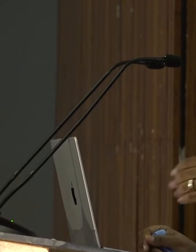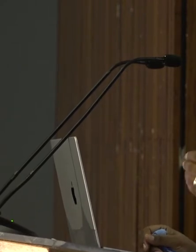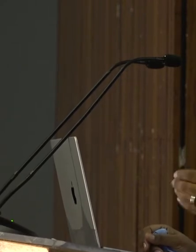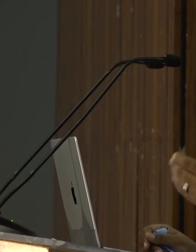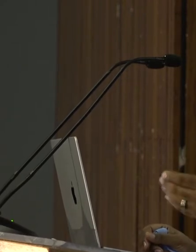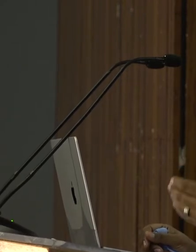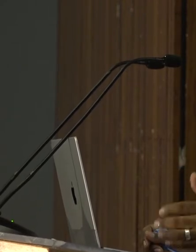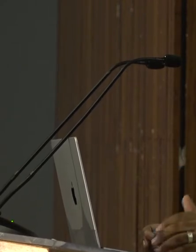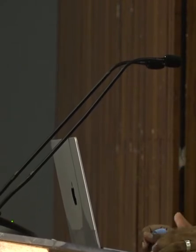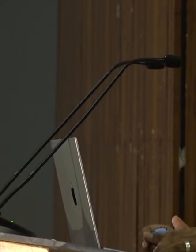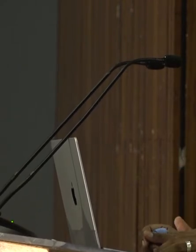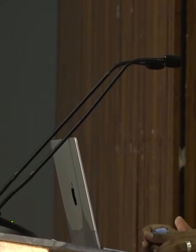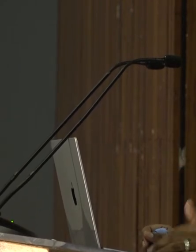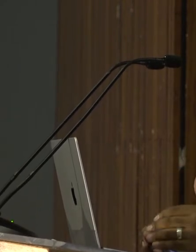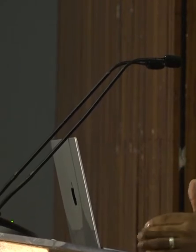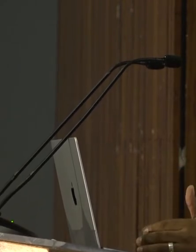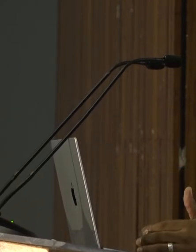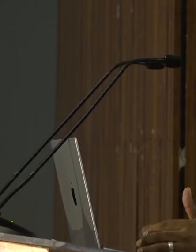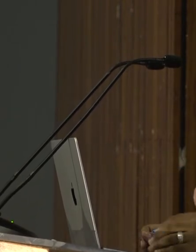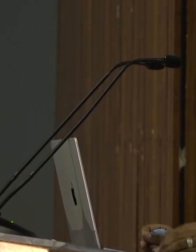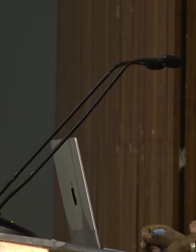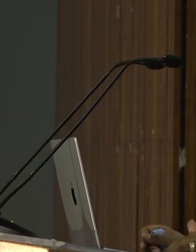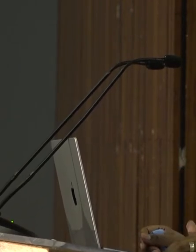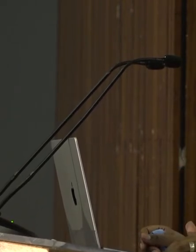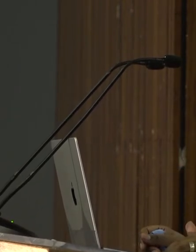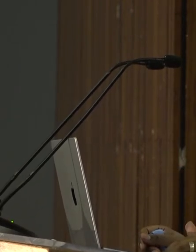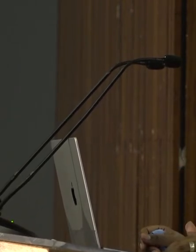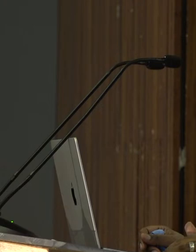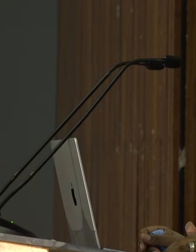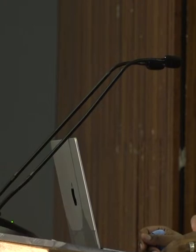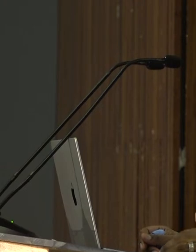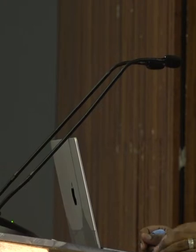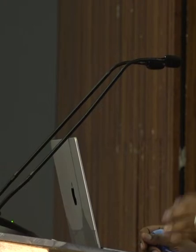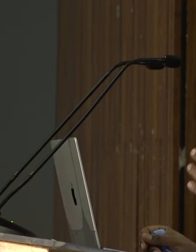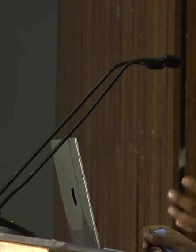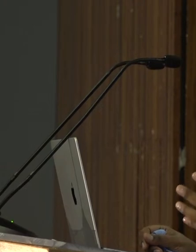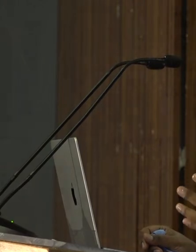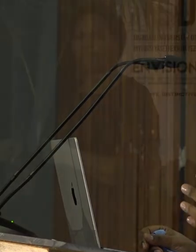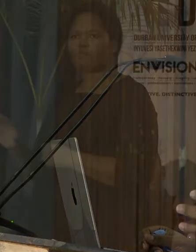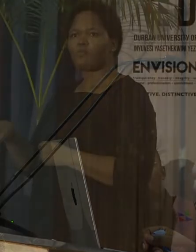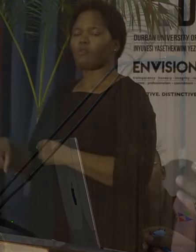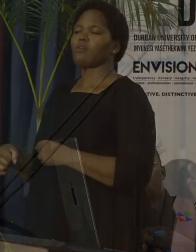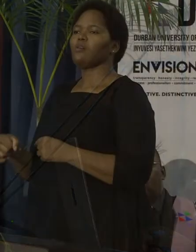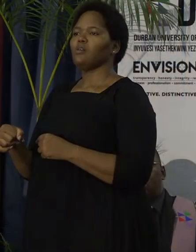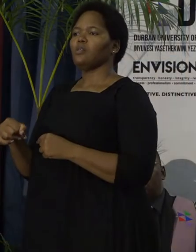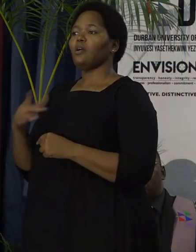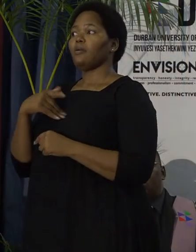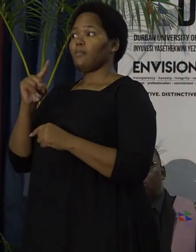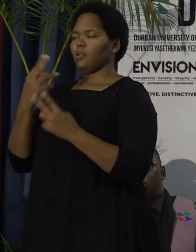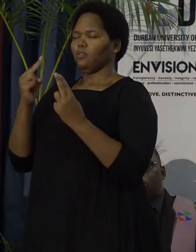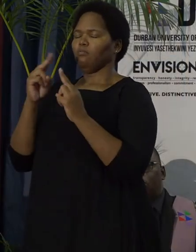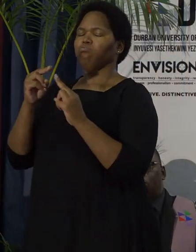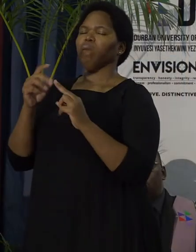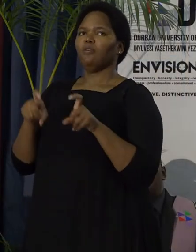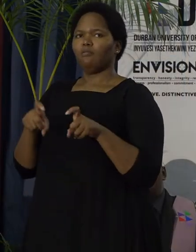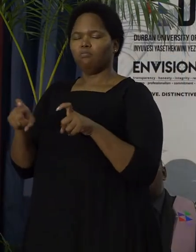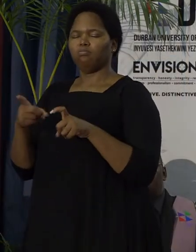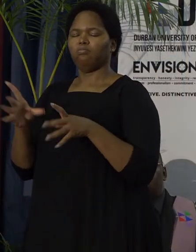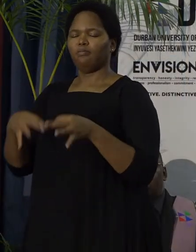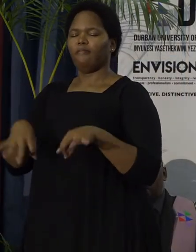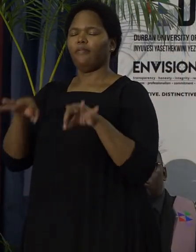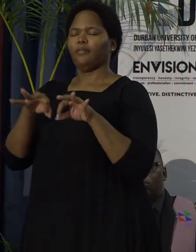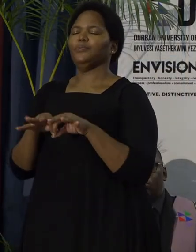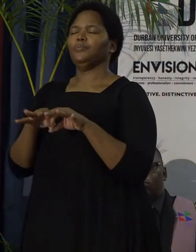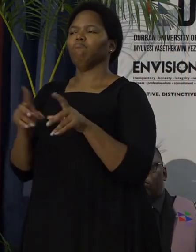about what young people do that is out of kilter with the values and principles we espouse.